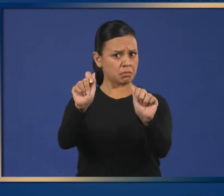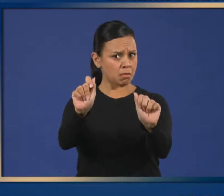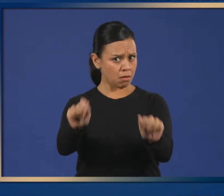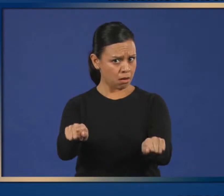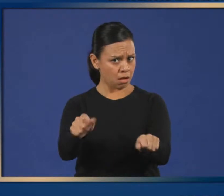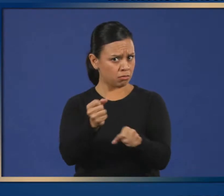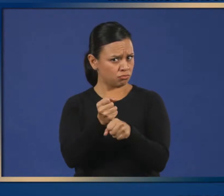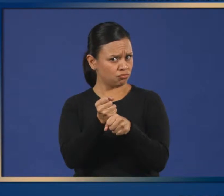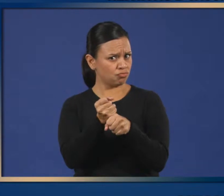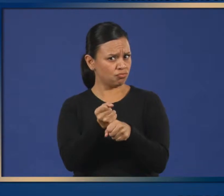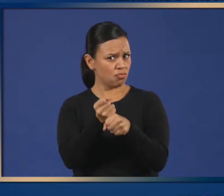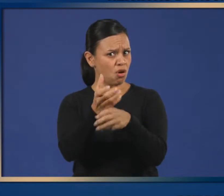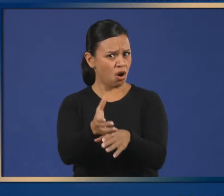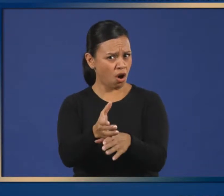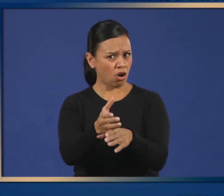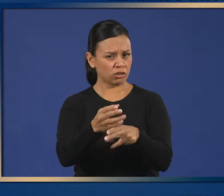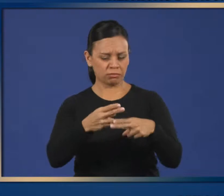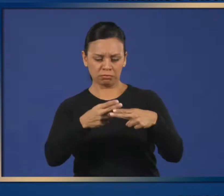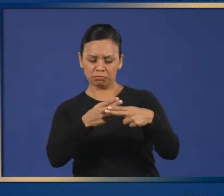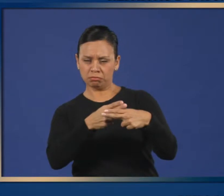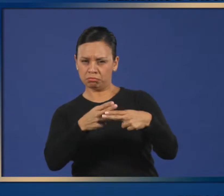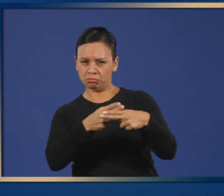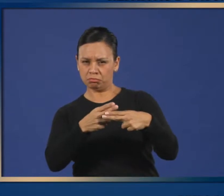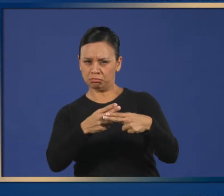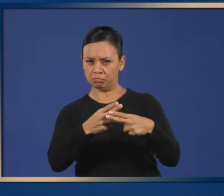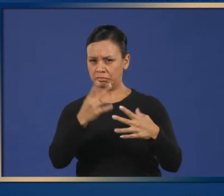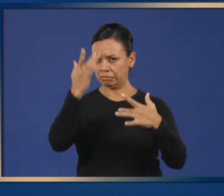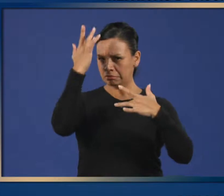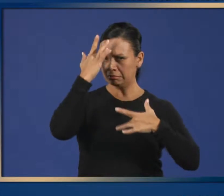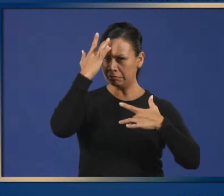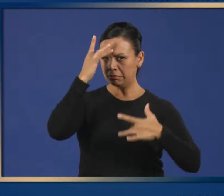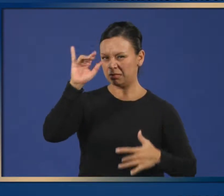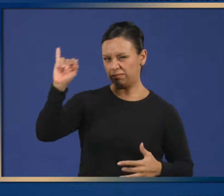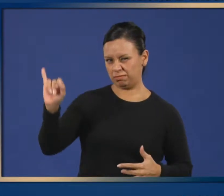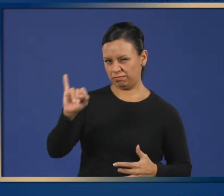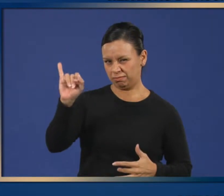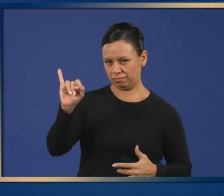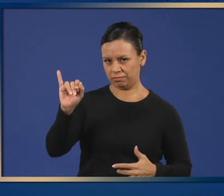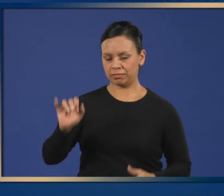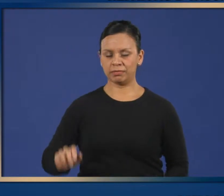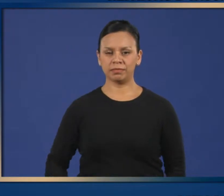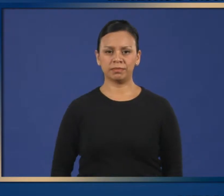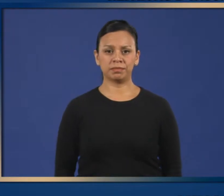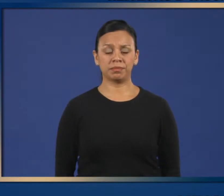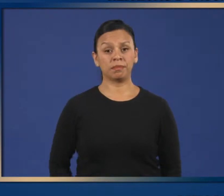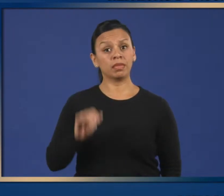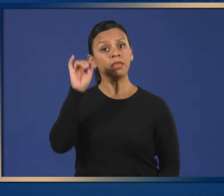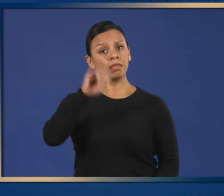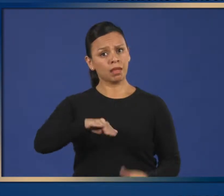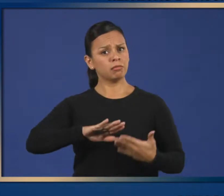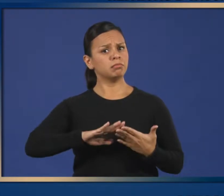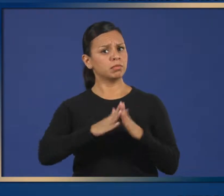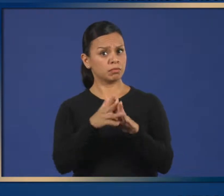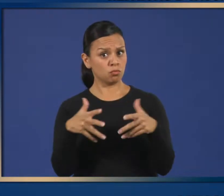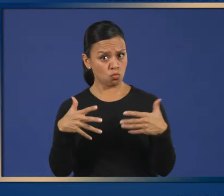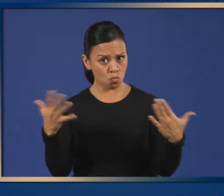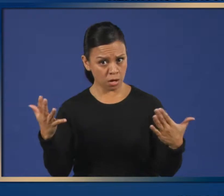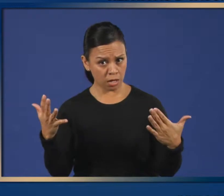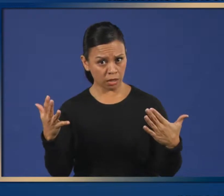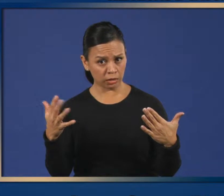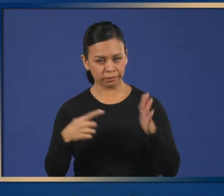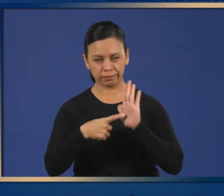HBV can cause acute short-term illness. This can lead